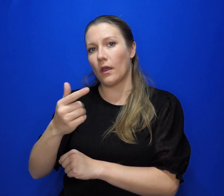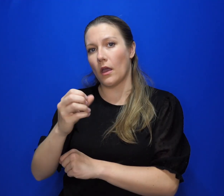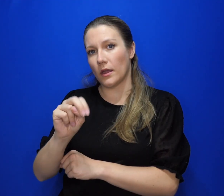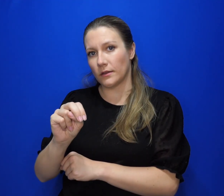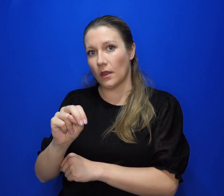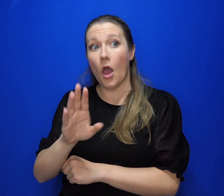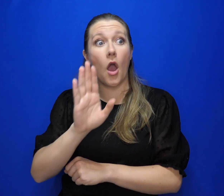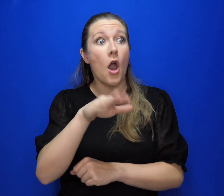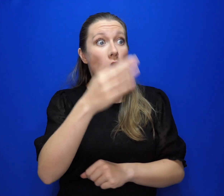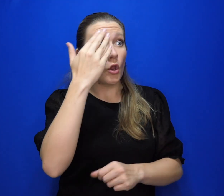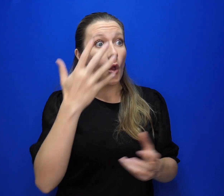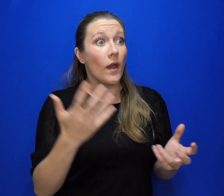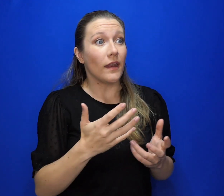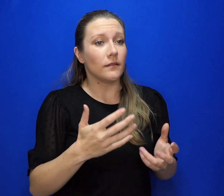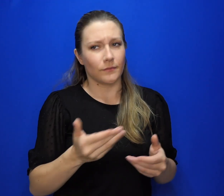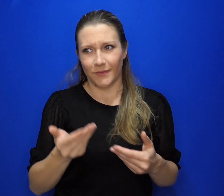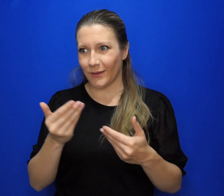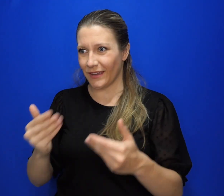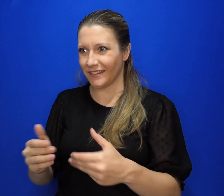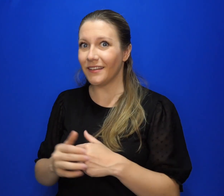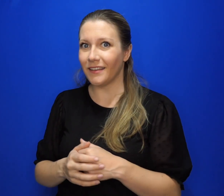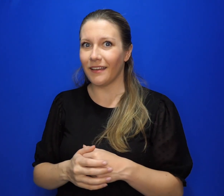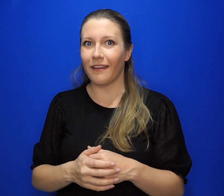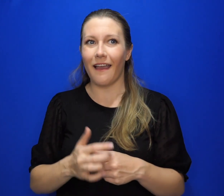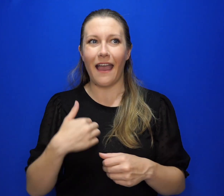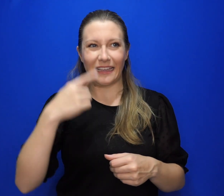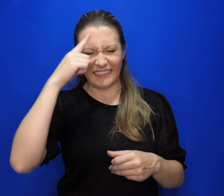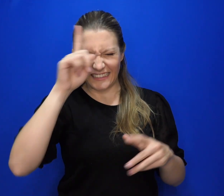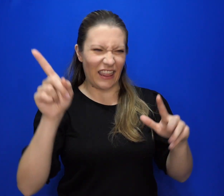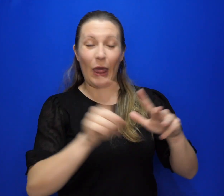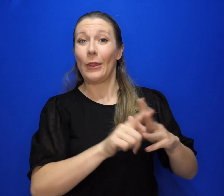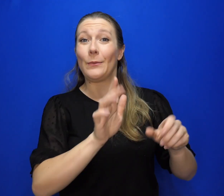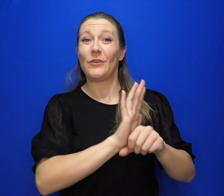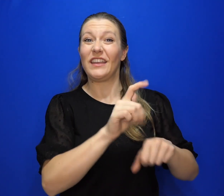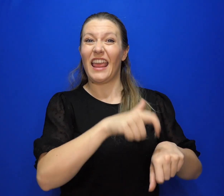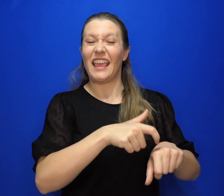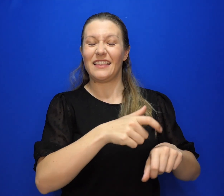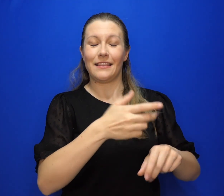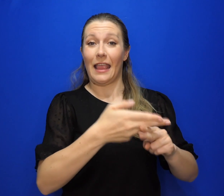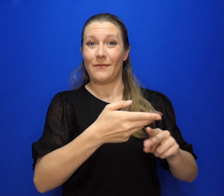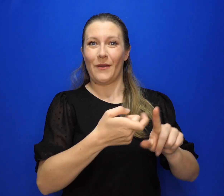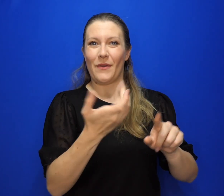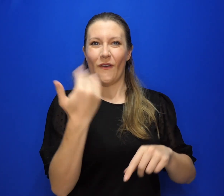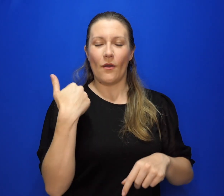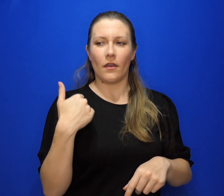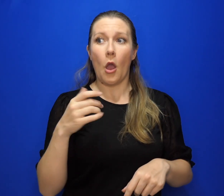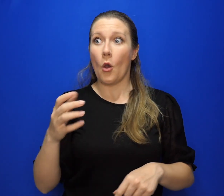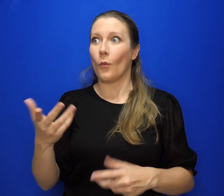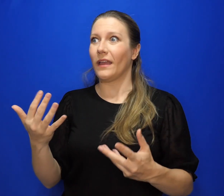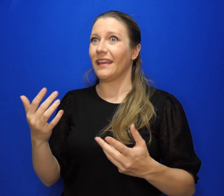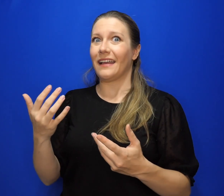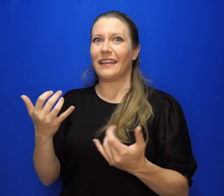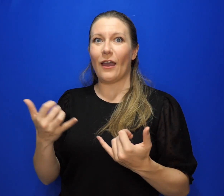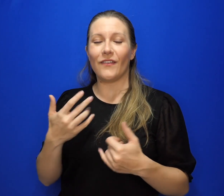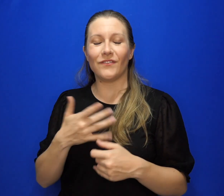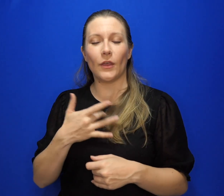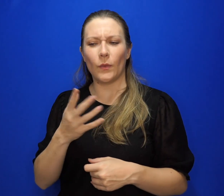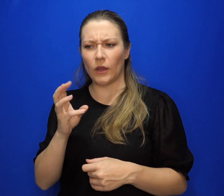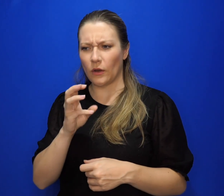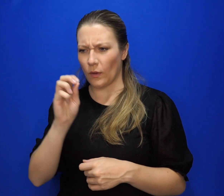what? Good. I thought of the movie name. Wait. Oh, now I feel weird. All right. So wait.